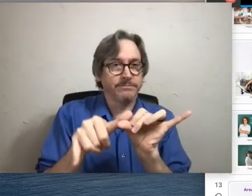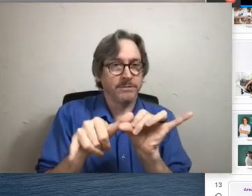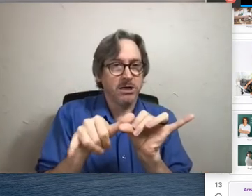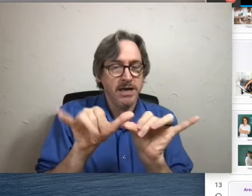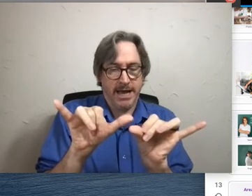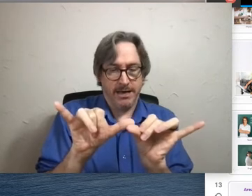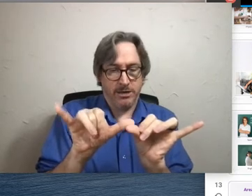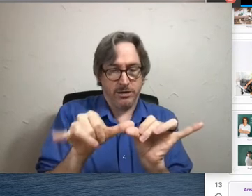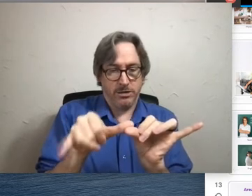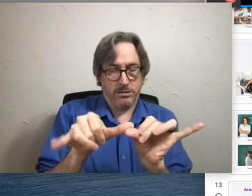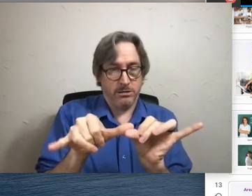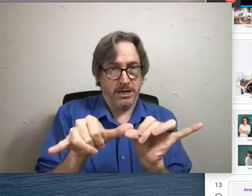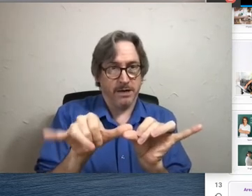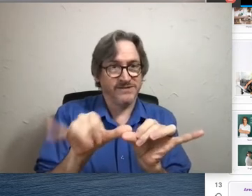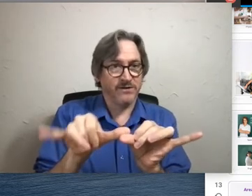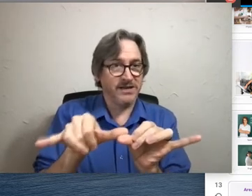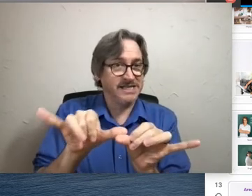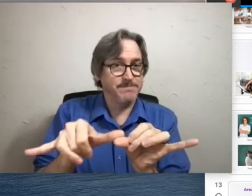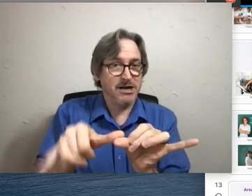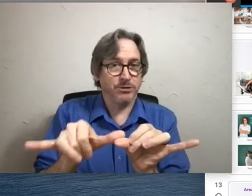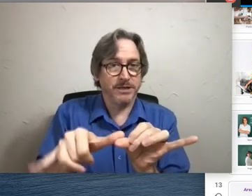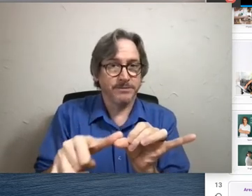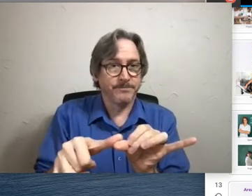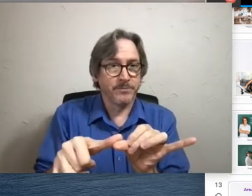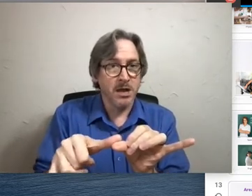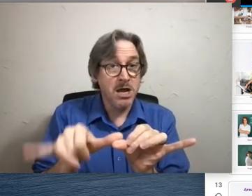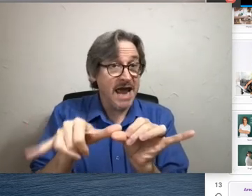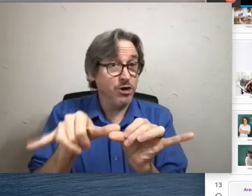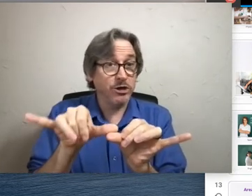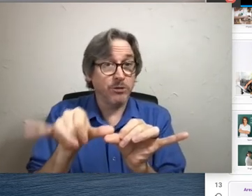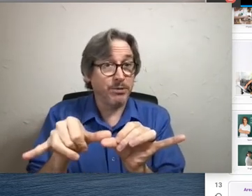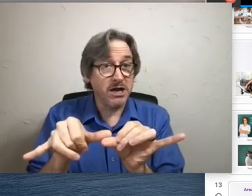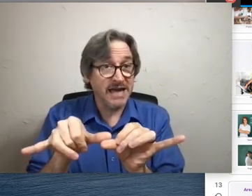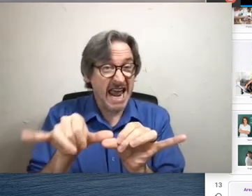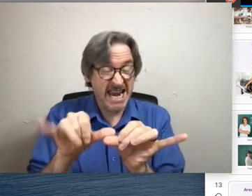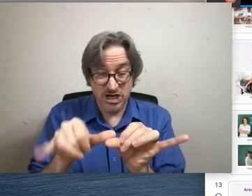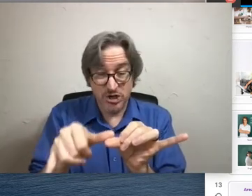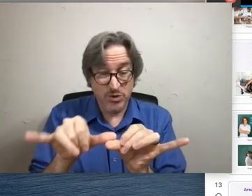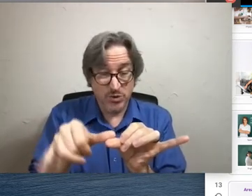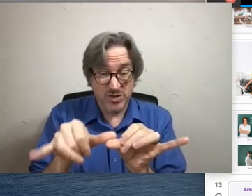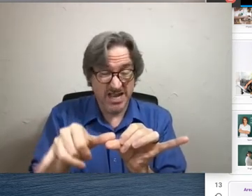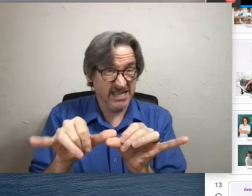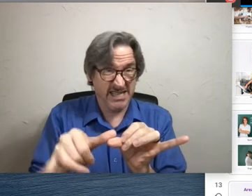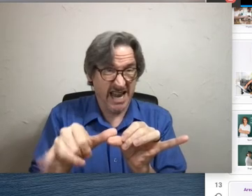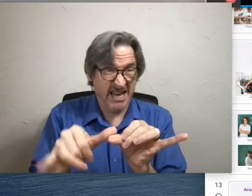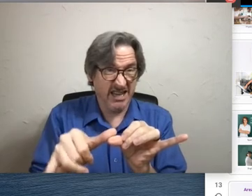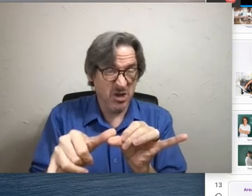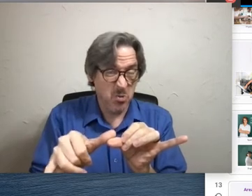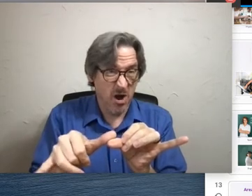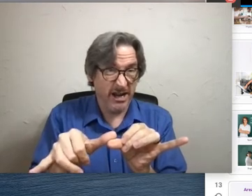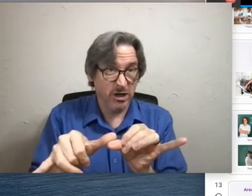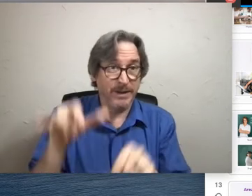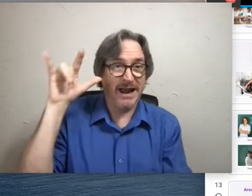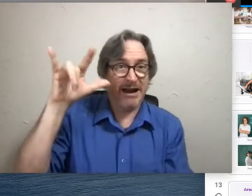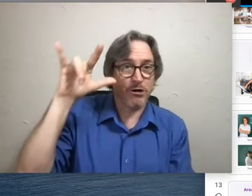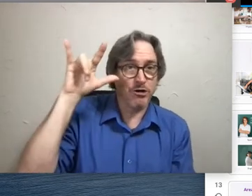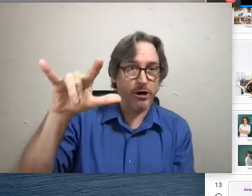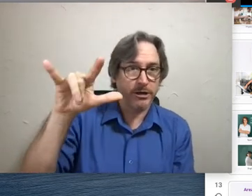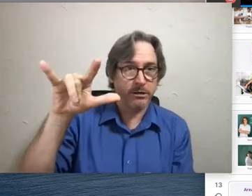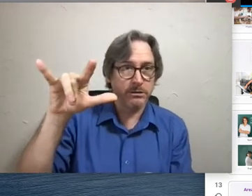engineering, and it comes from, this is measurement, and you can plug into this anything you want. It could